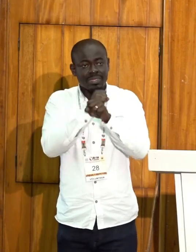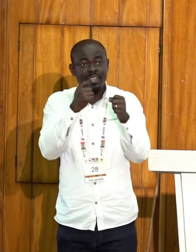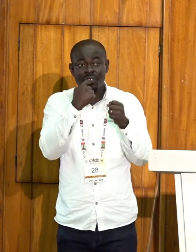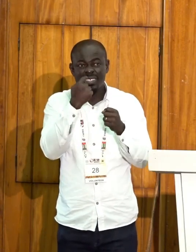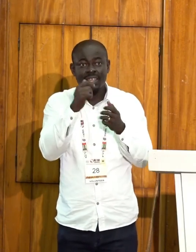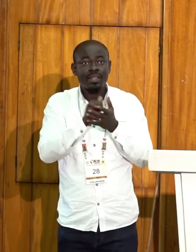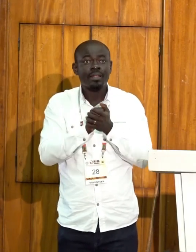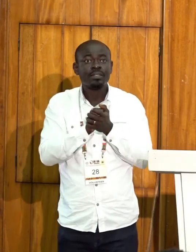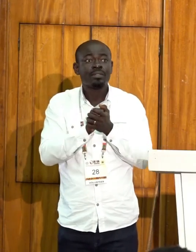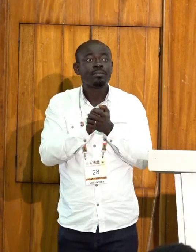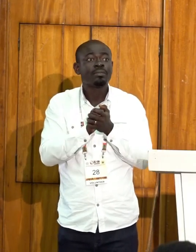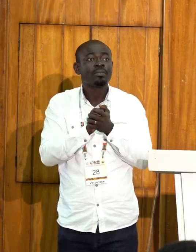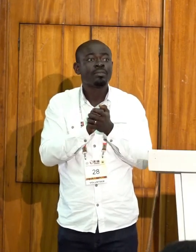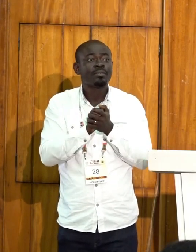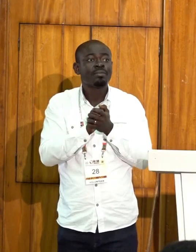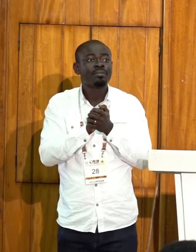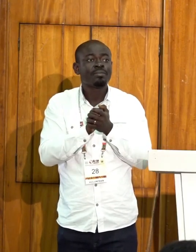that